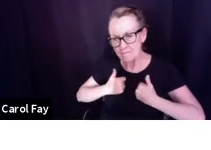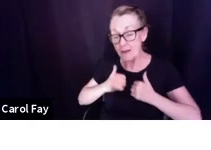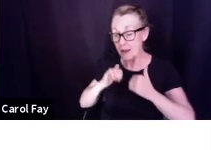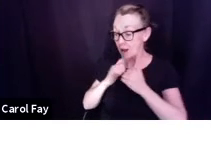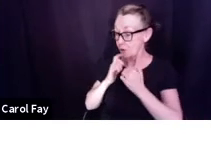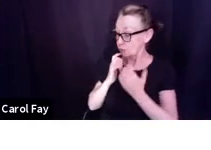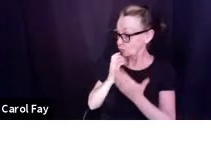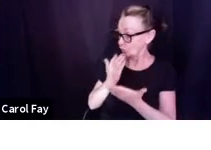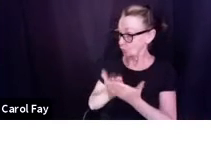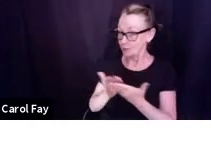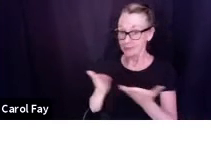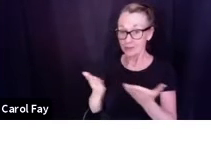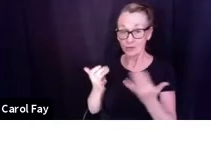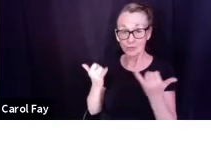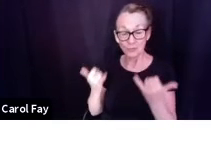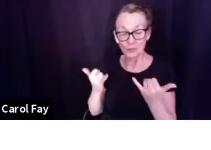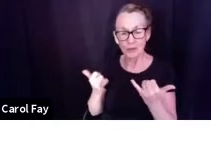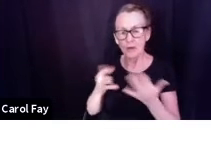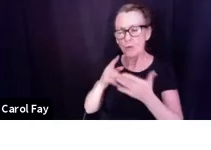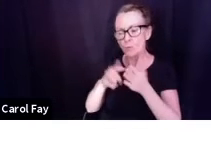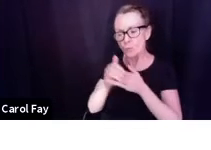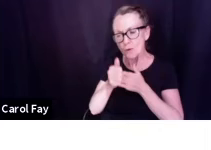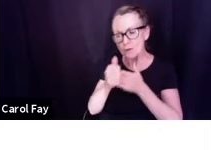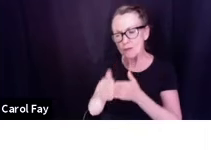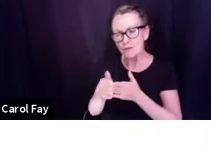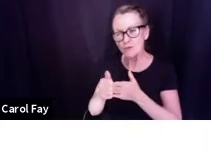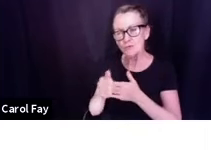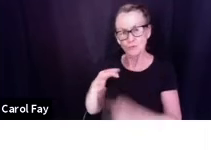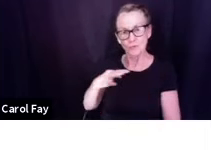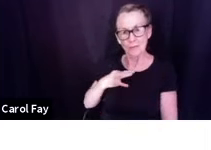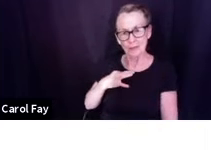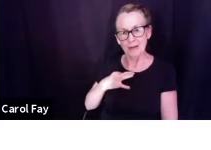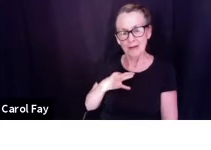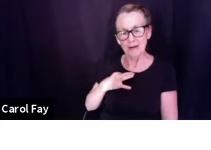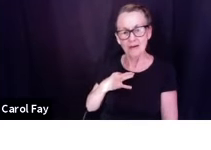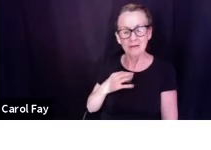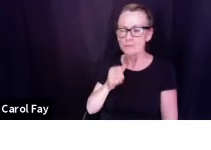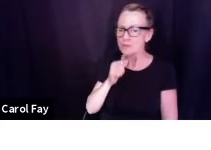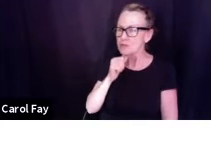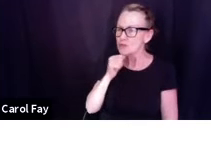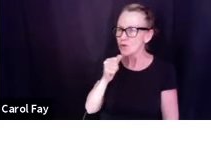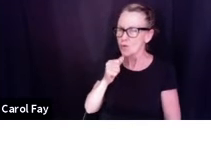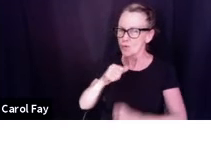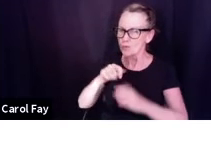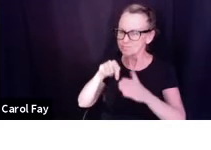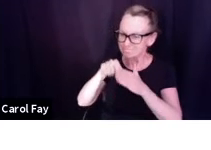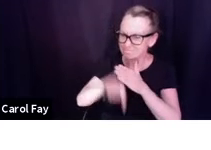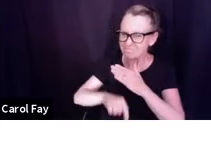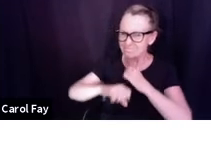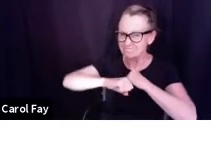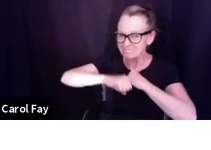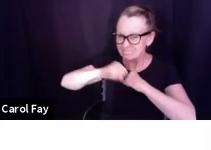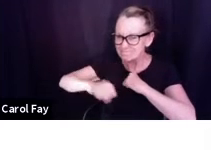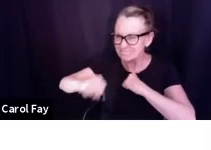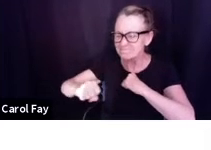where you are today and what led you there. And again, don't make it too long. So,